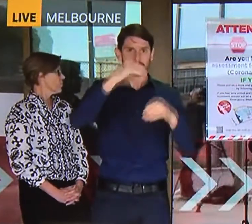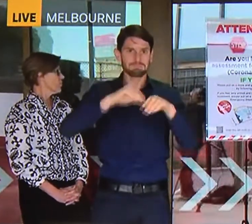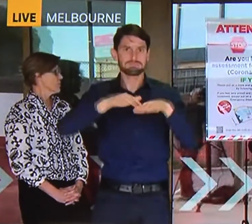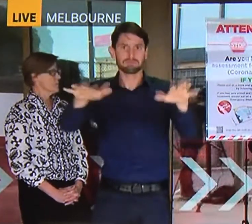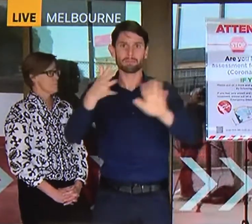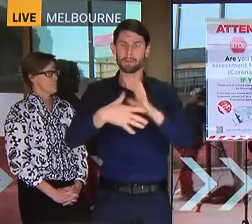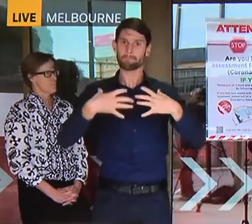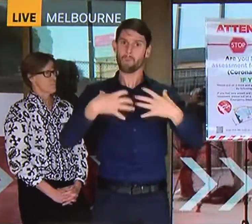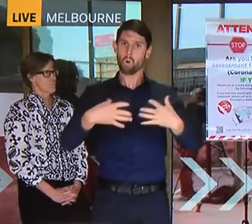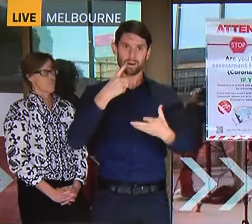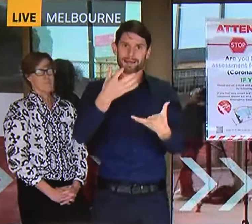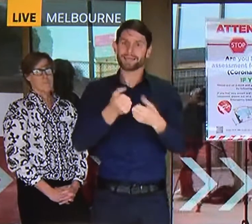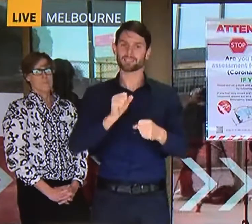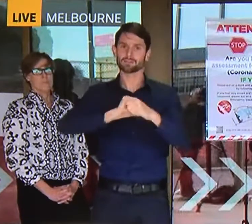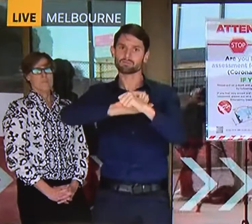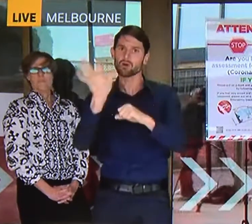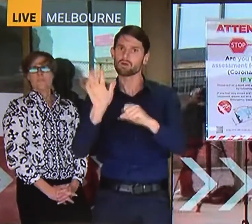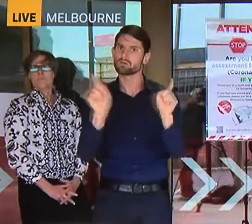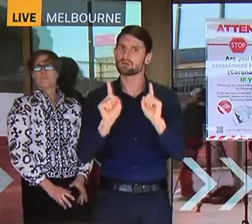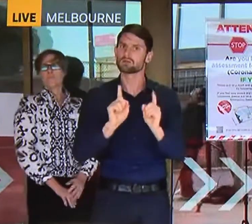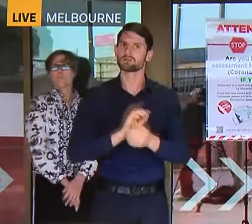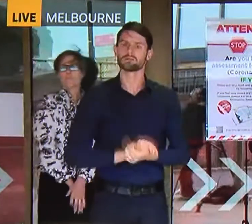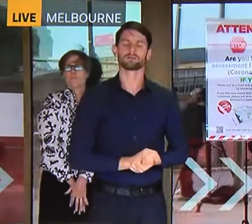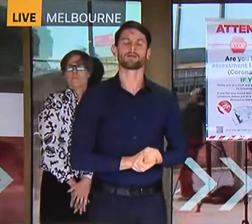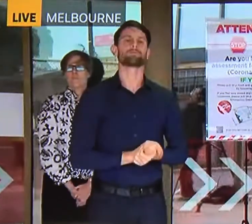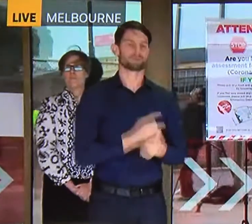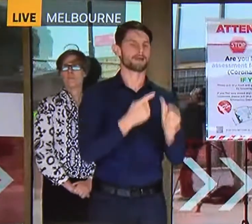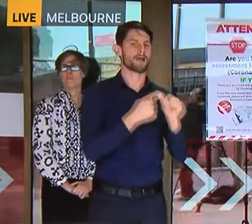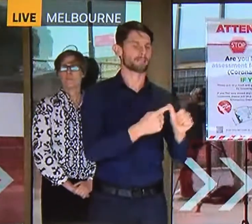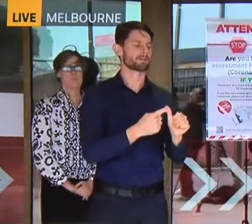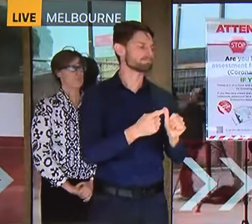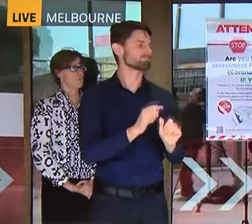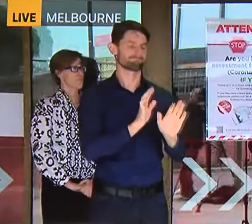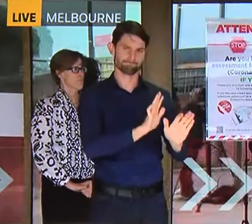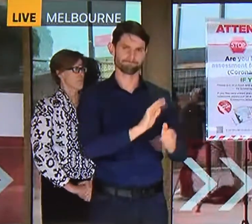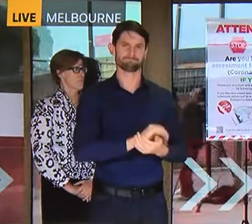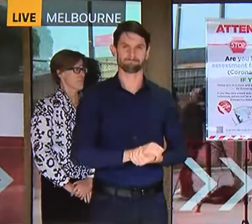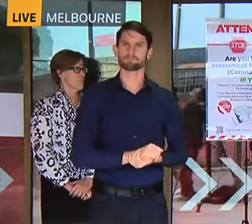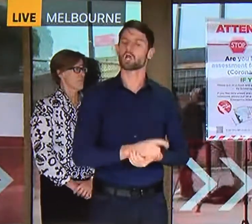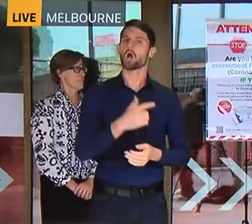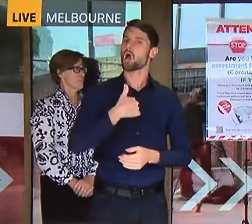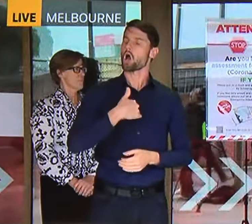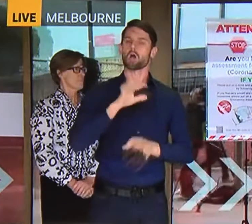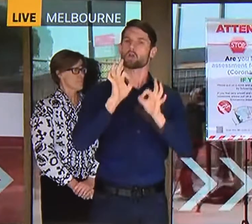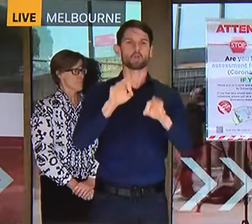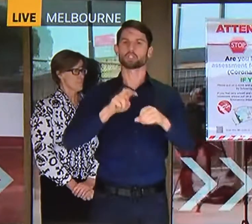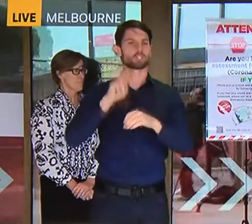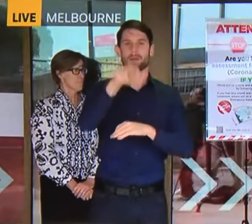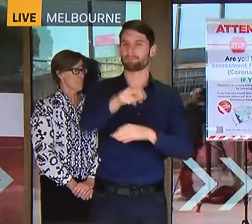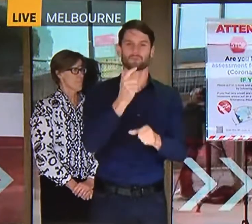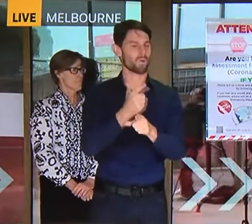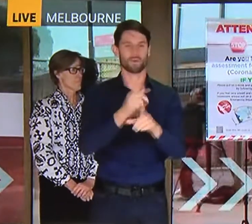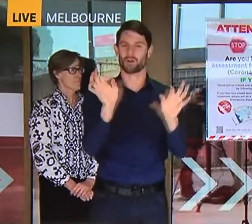in cases? So there are two different things here. Firstly, what we're seeing, and I am being very cautious on this, is that